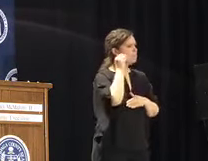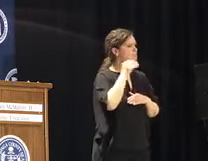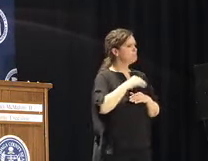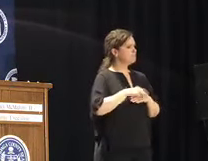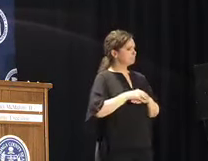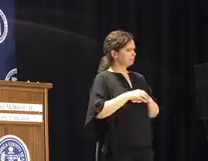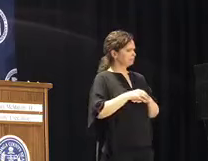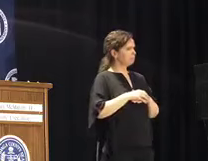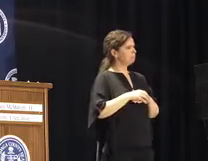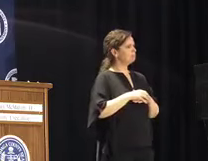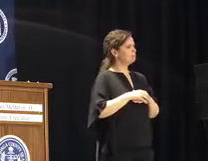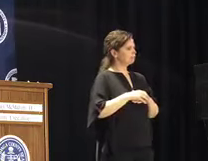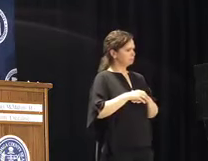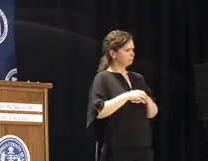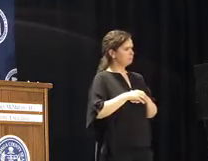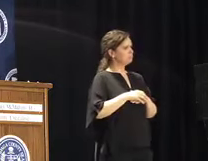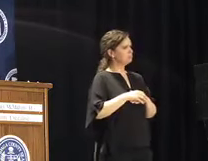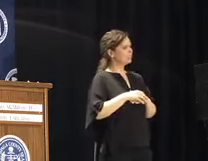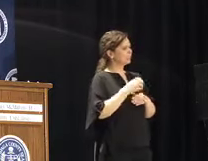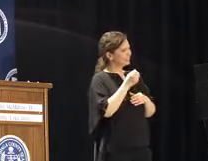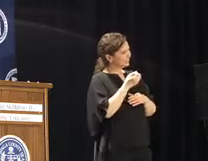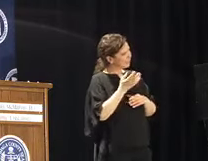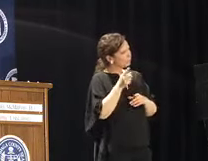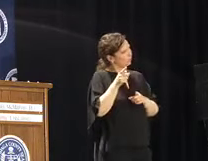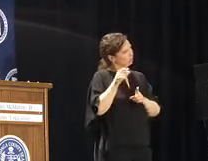that state.